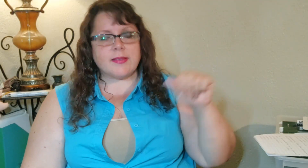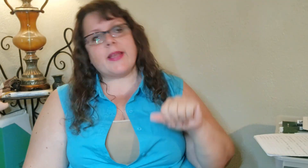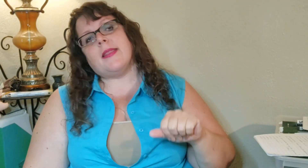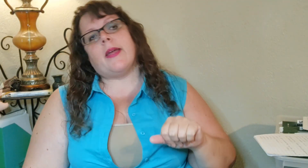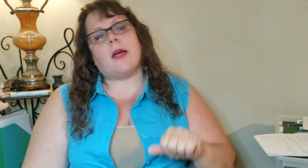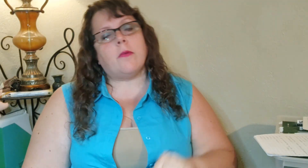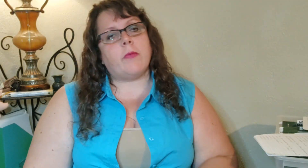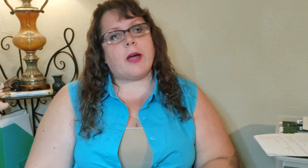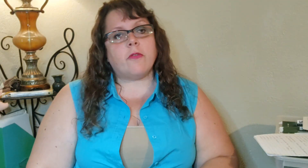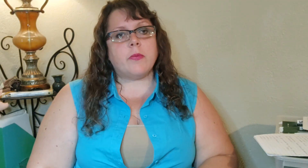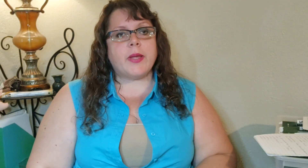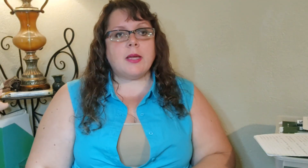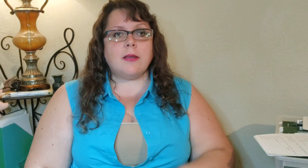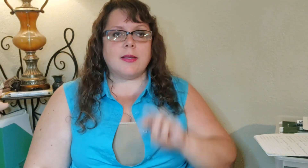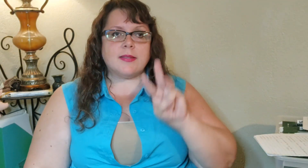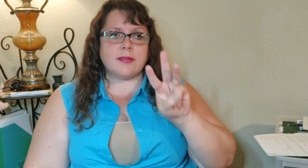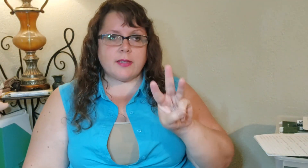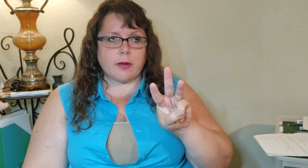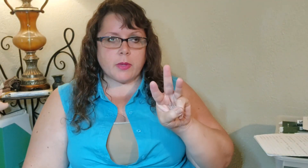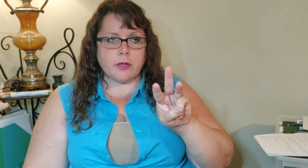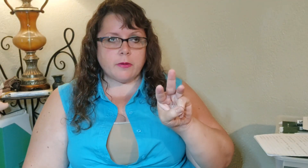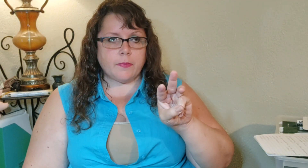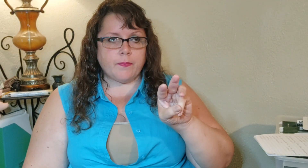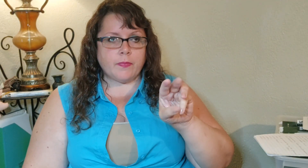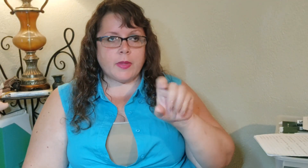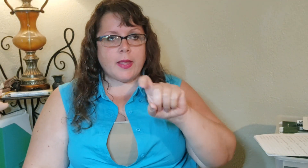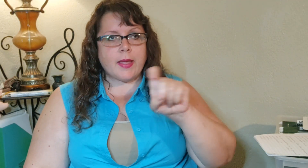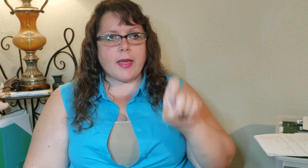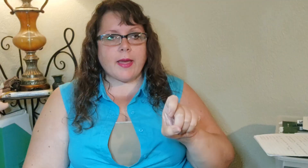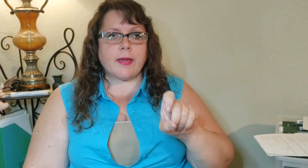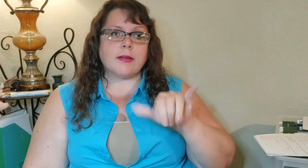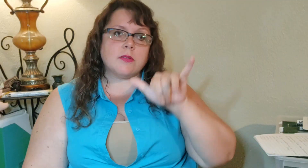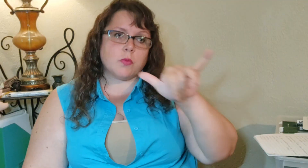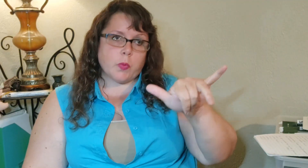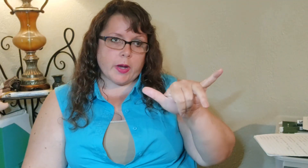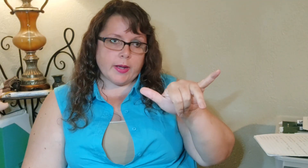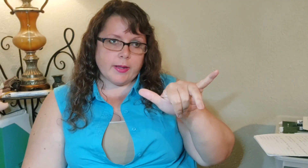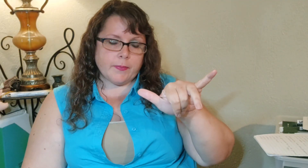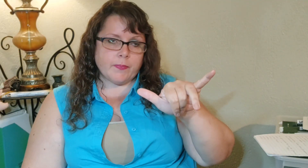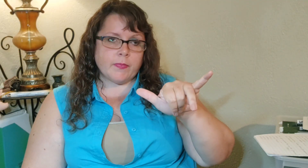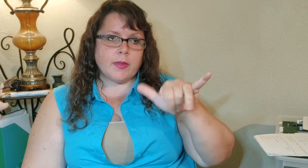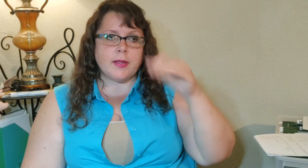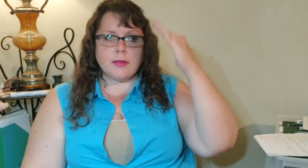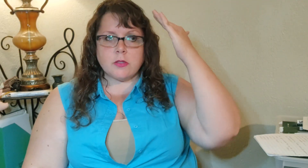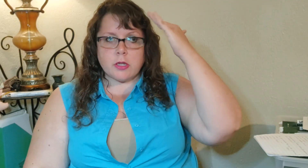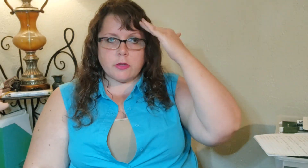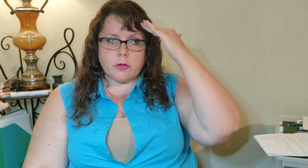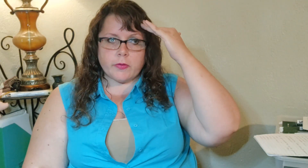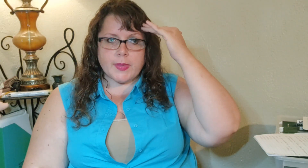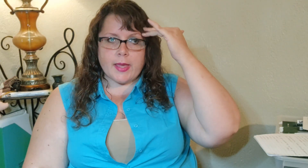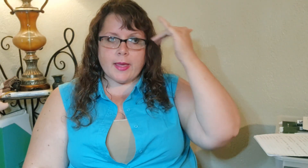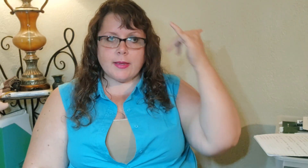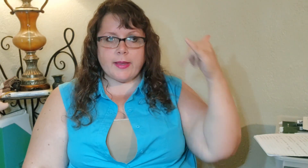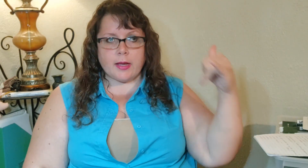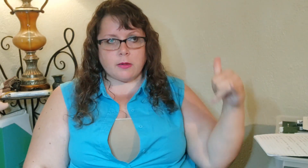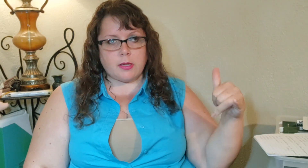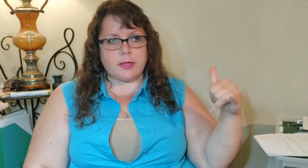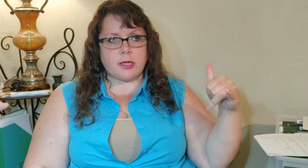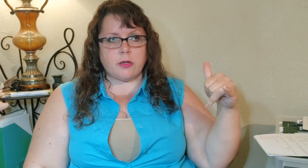like in the alphabet, it's W, X, Y. So you do from the head down and then you